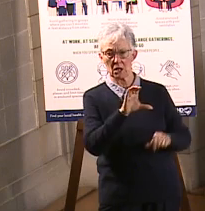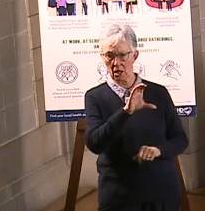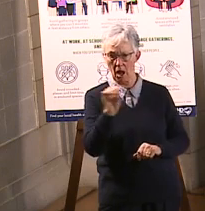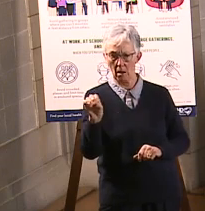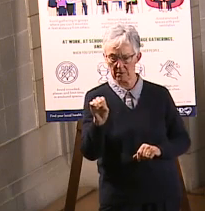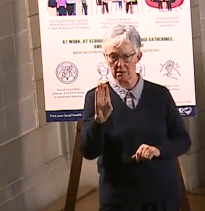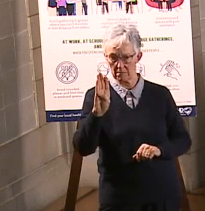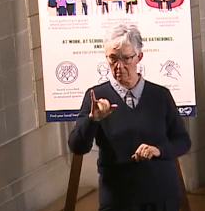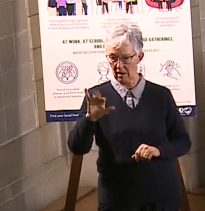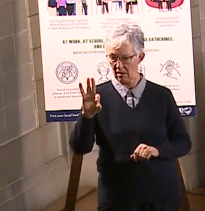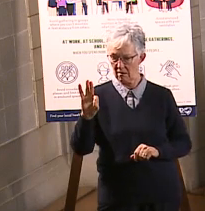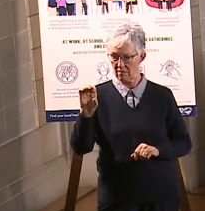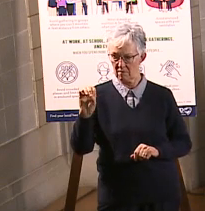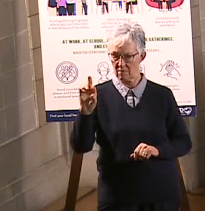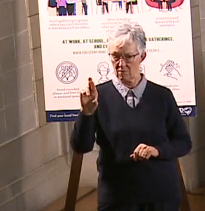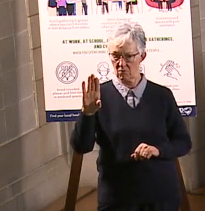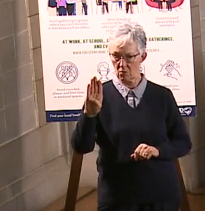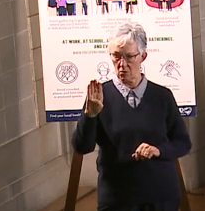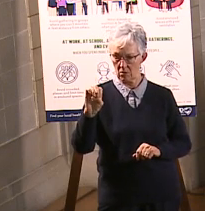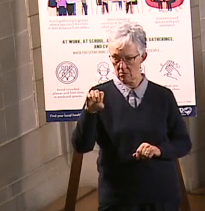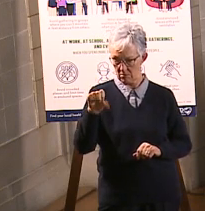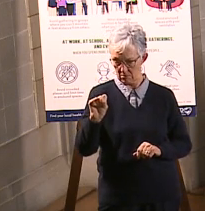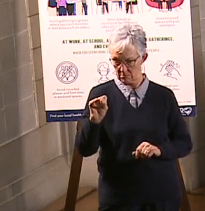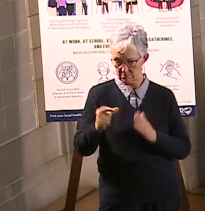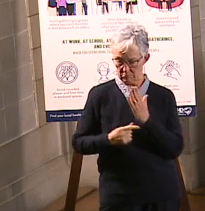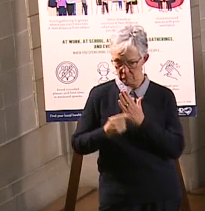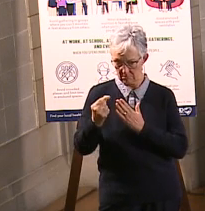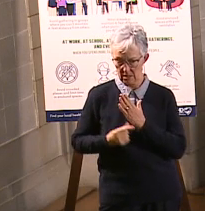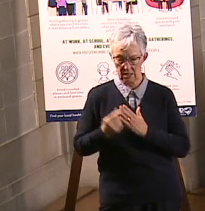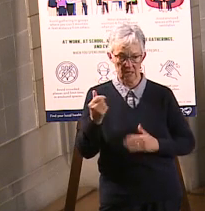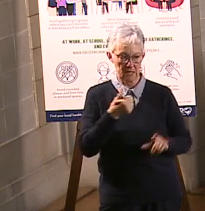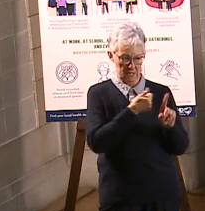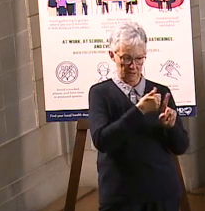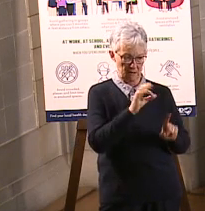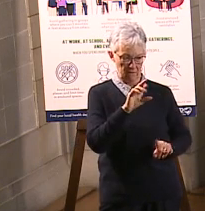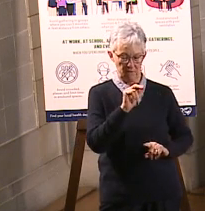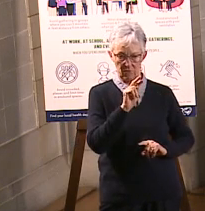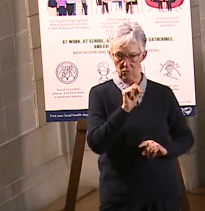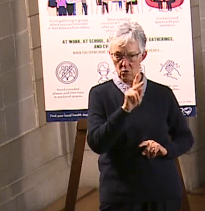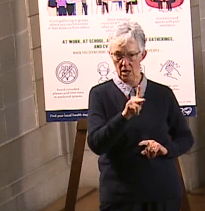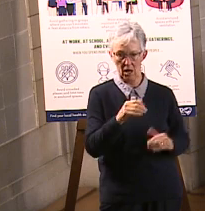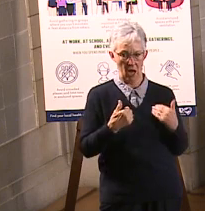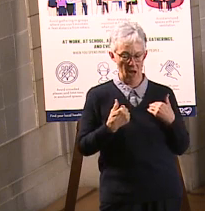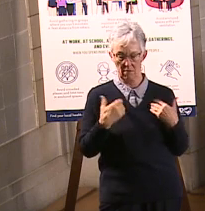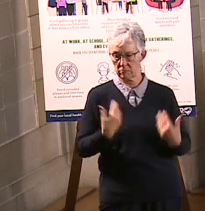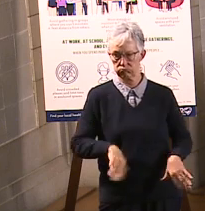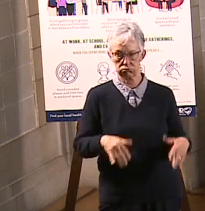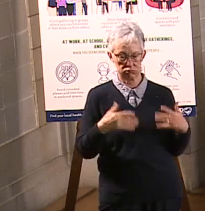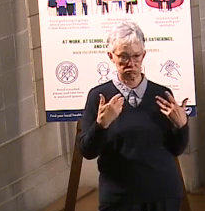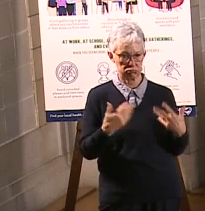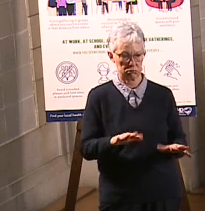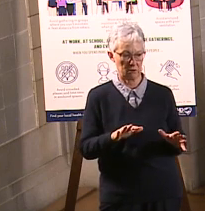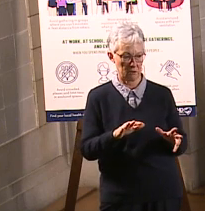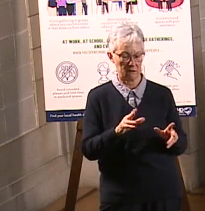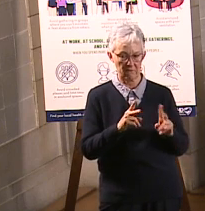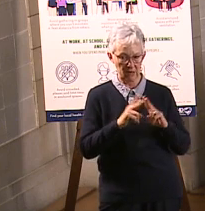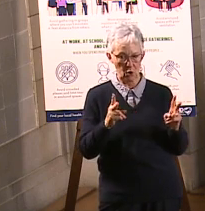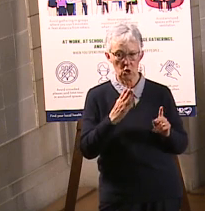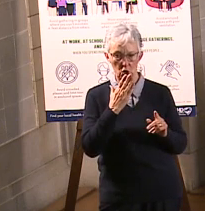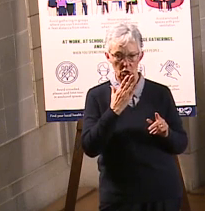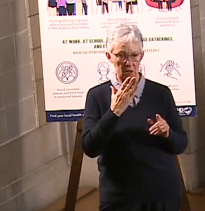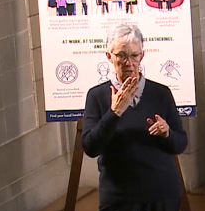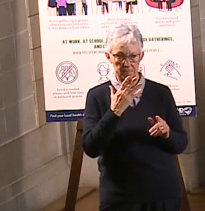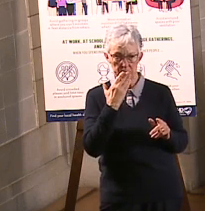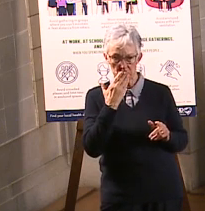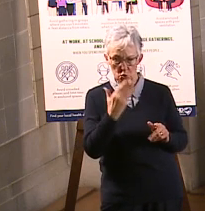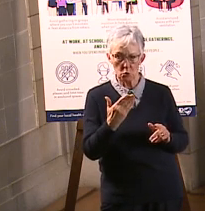#1 for the management of their people. And Frank himself has had a fantastic career, obviously as chairman and CEO of